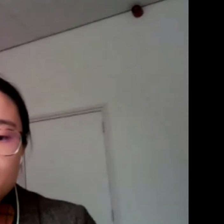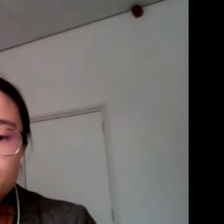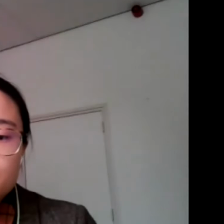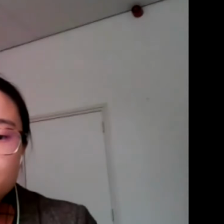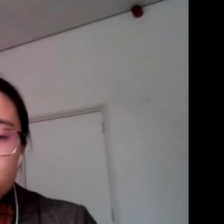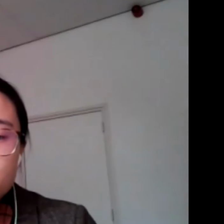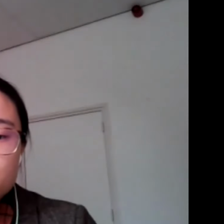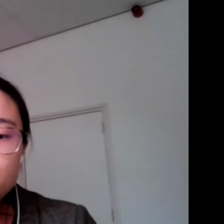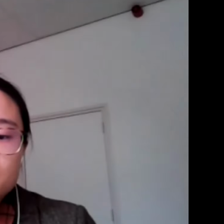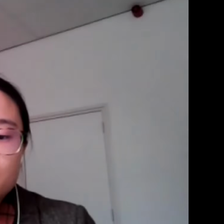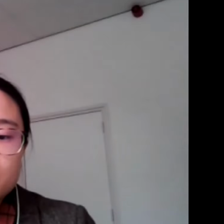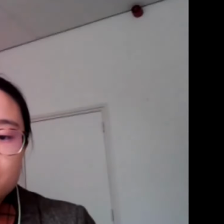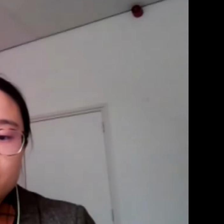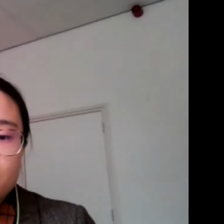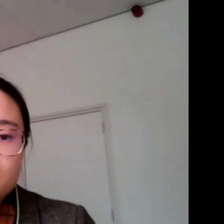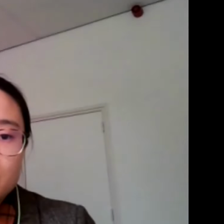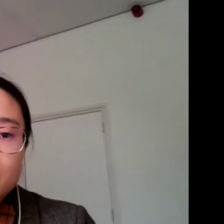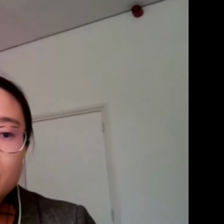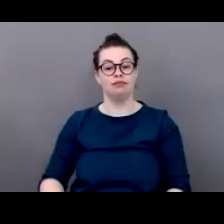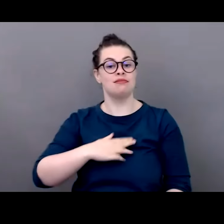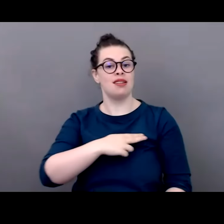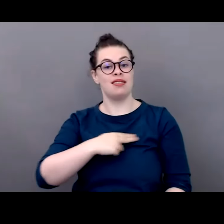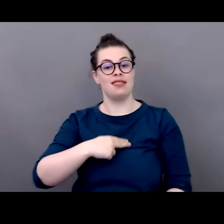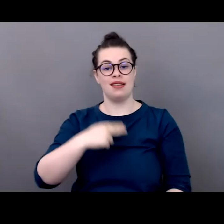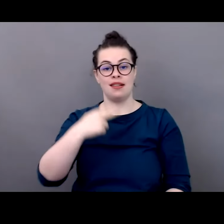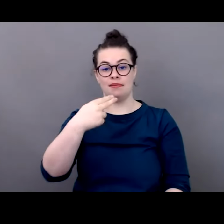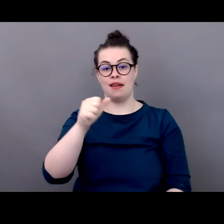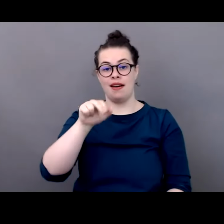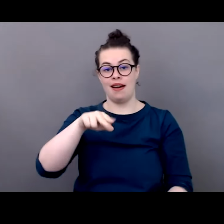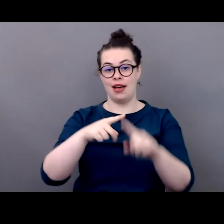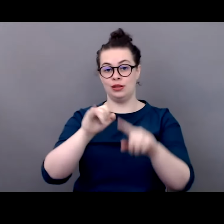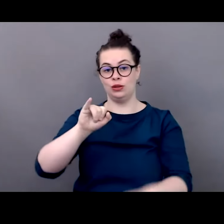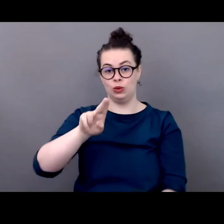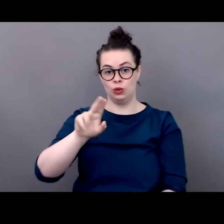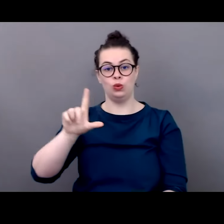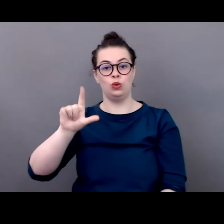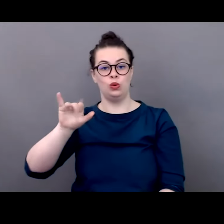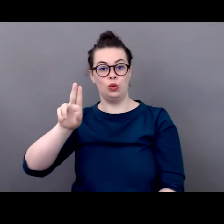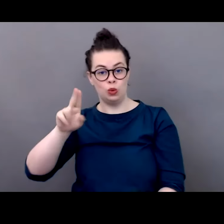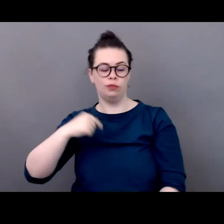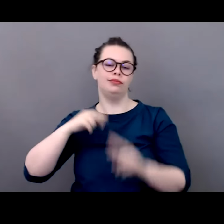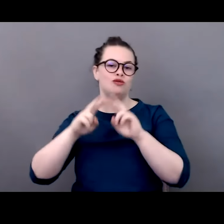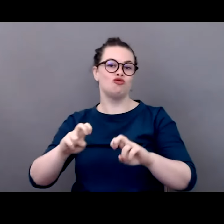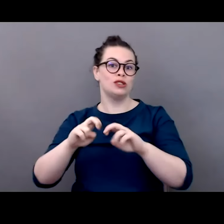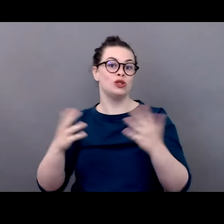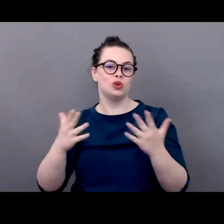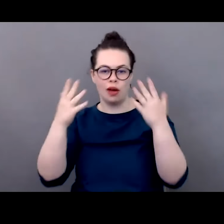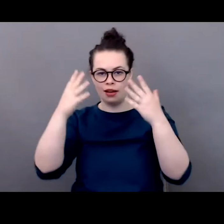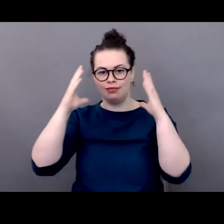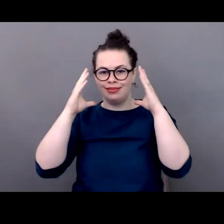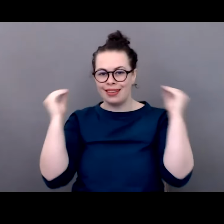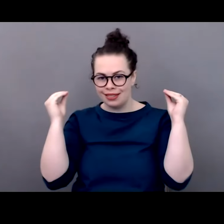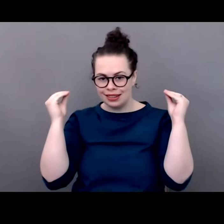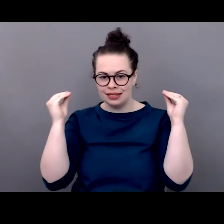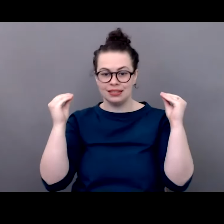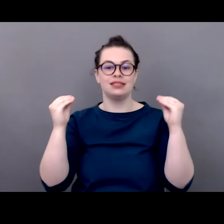the DARE PhD researcher based in Maastricht University in the Netherlands. Please call me Han. I will chair the webinar today